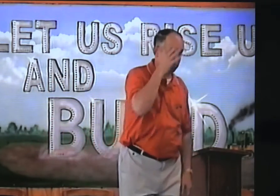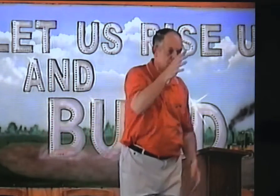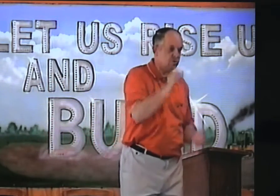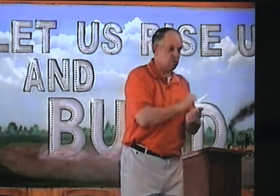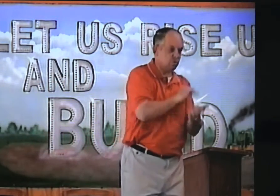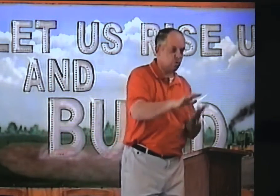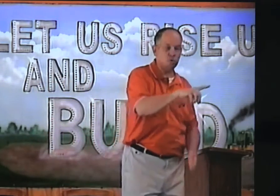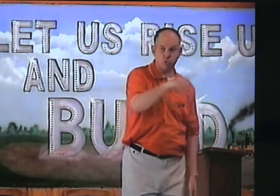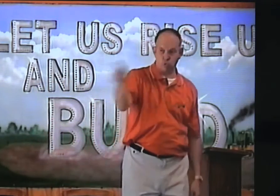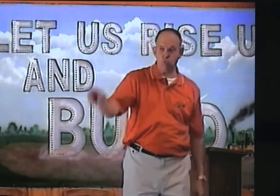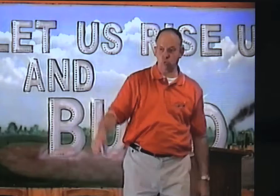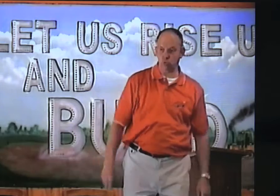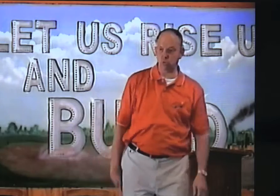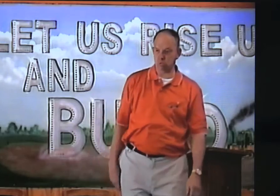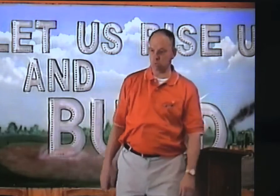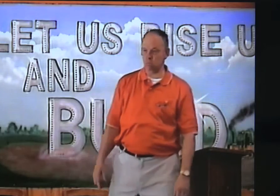Pride will destroy you.